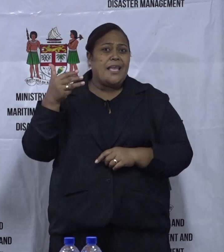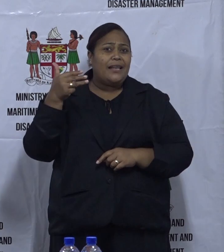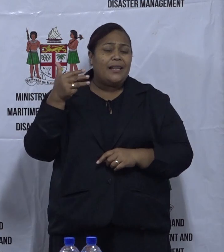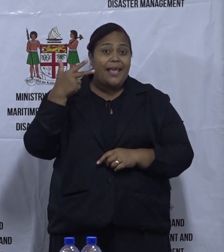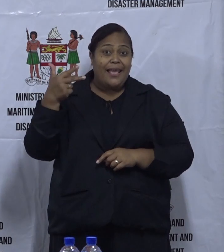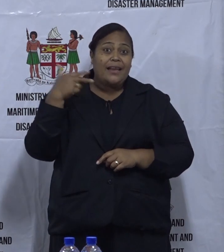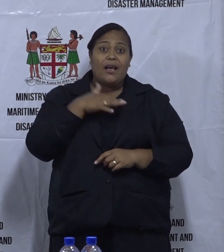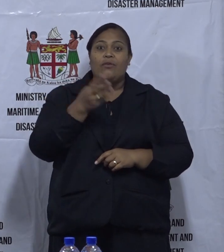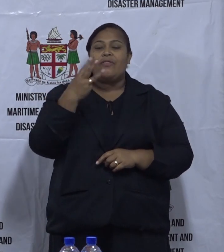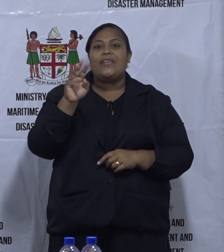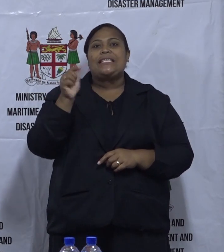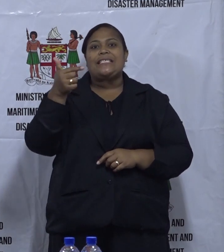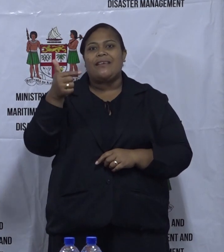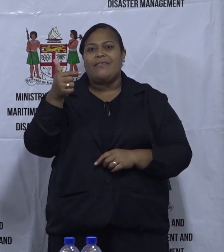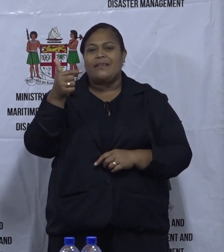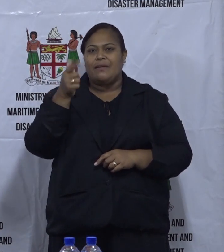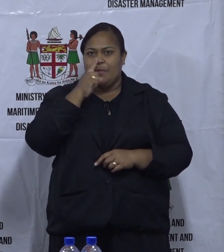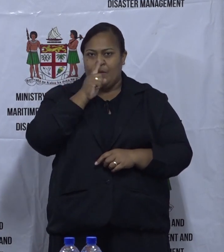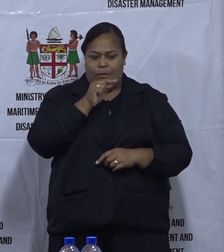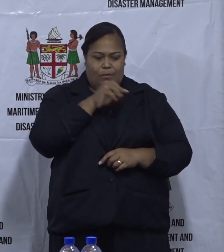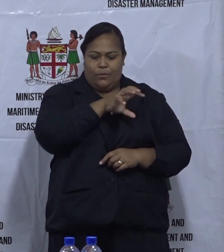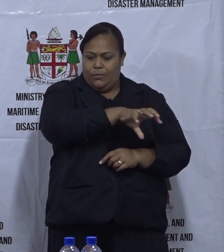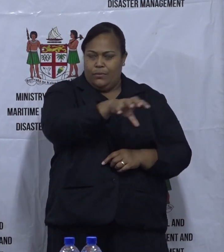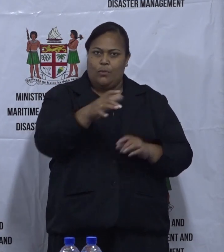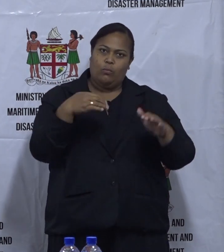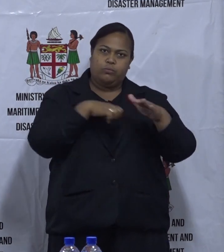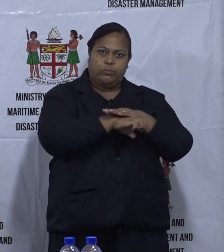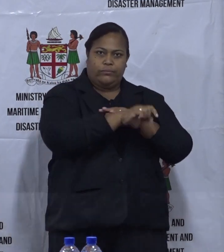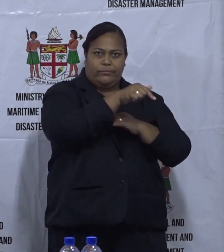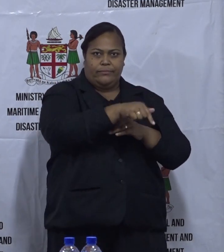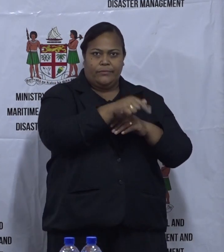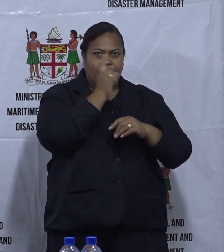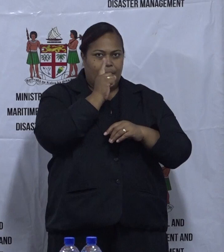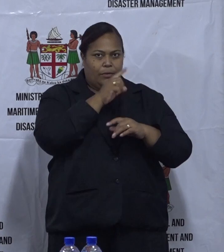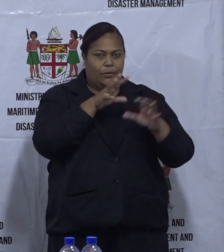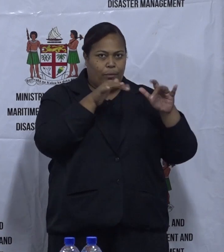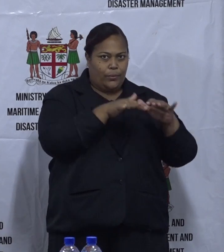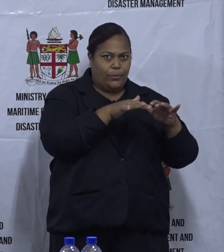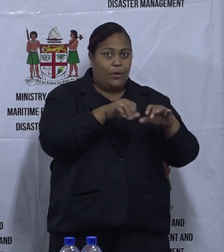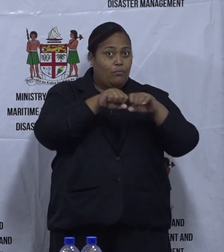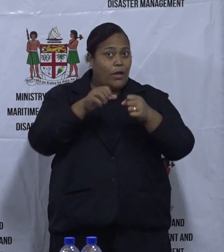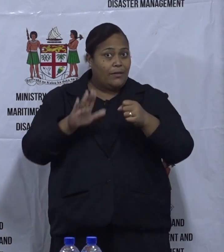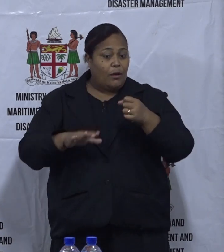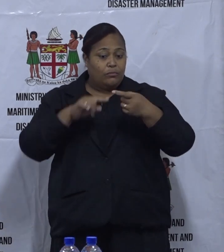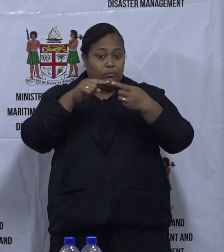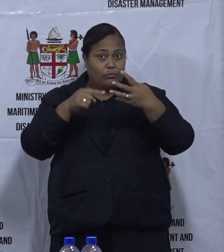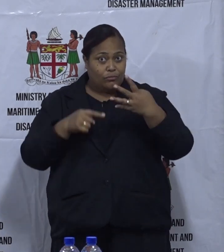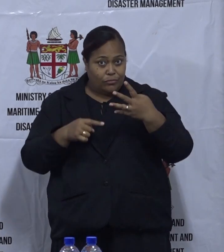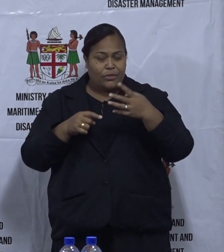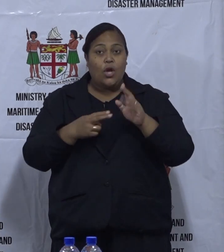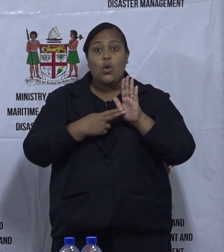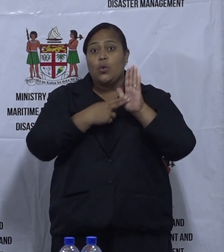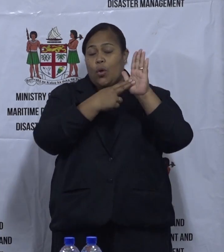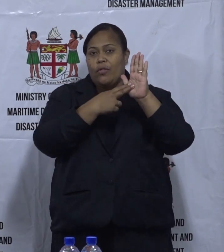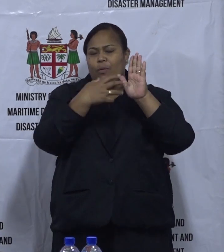1,837 evacuees occupying these evacuation centers. The breakdown is as follows. In the Northern Division, we